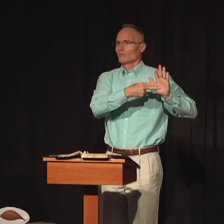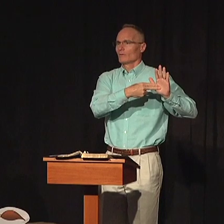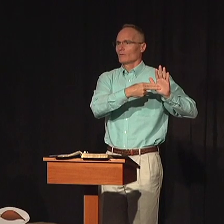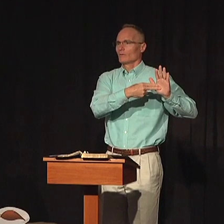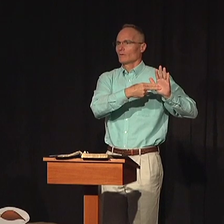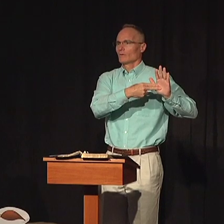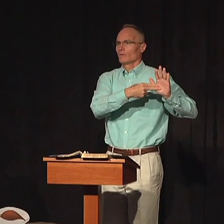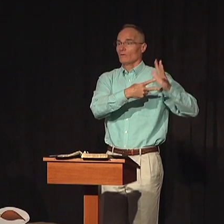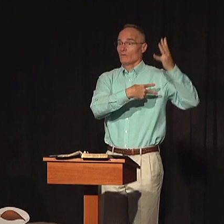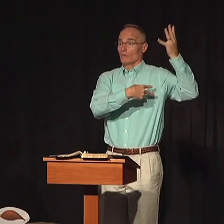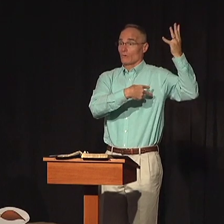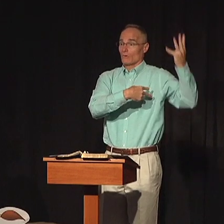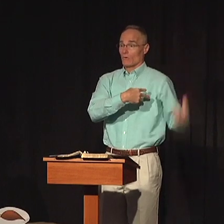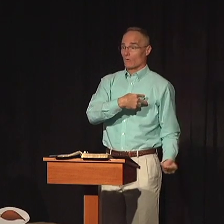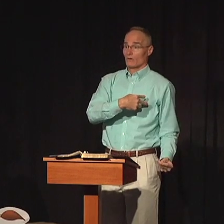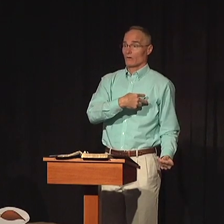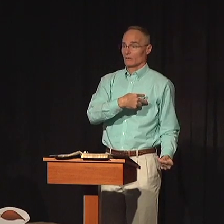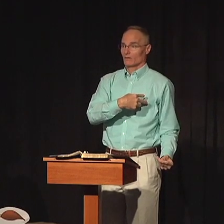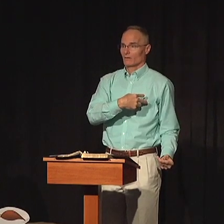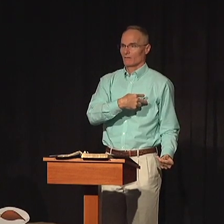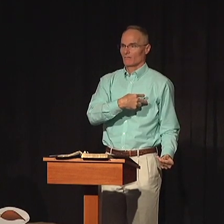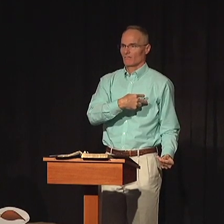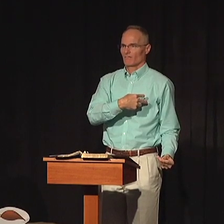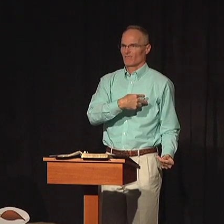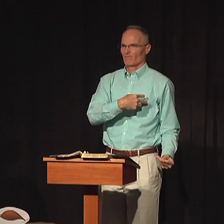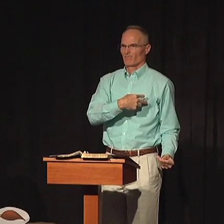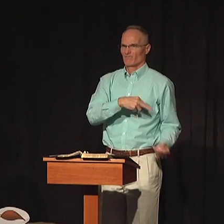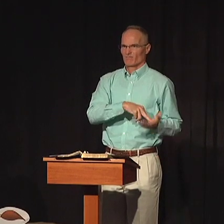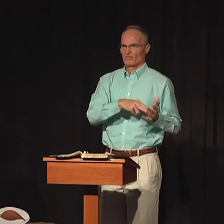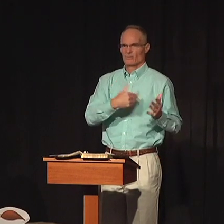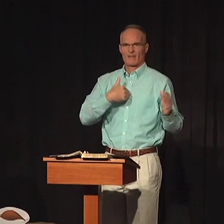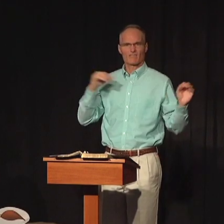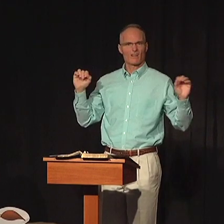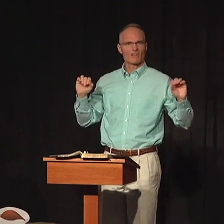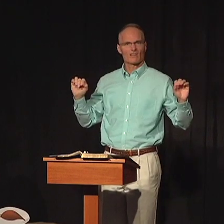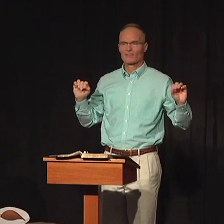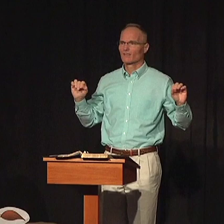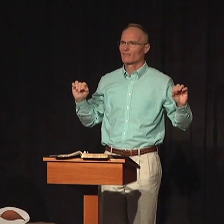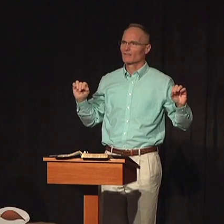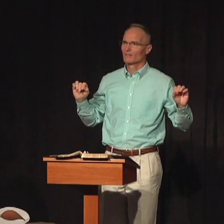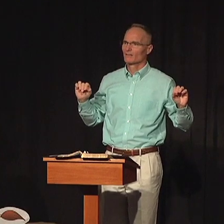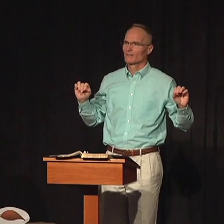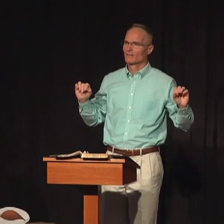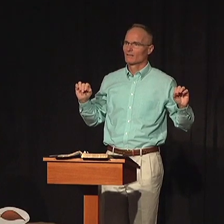as this job. And then when that's gone, it means you have nothing.